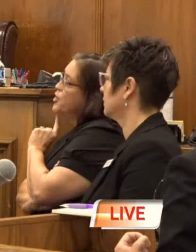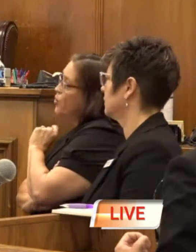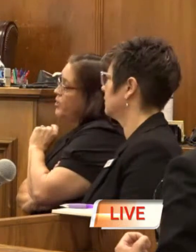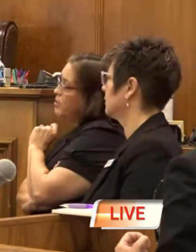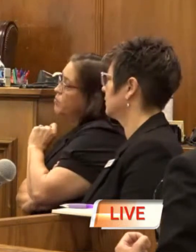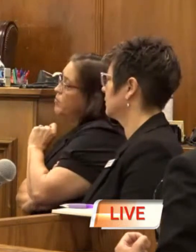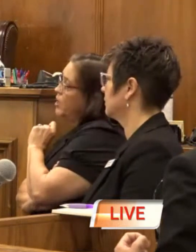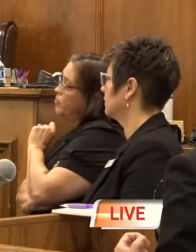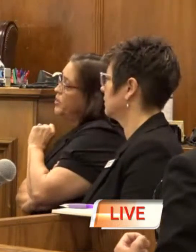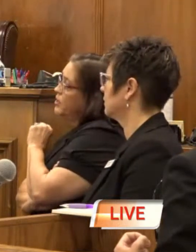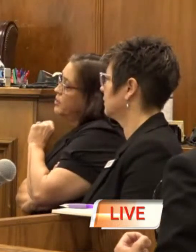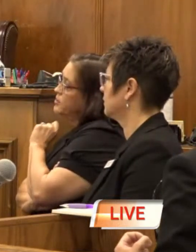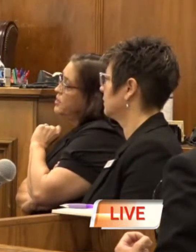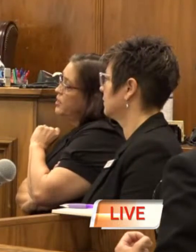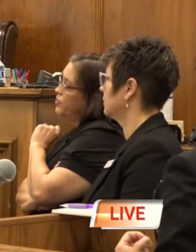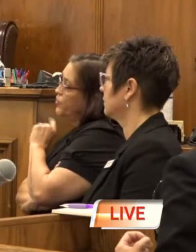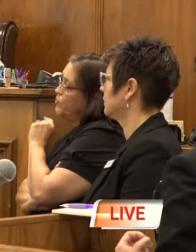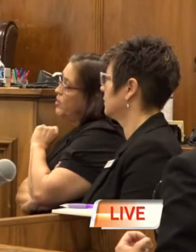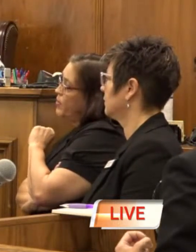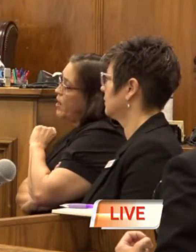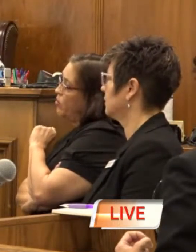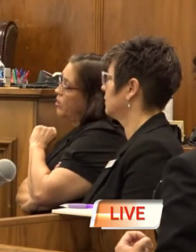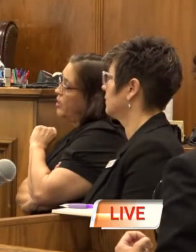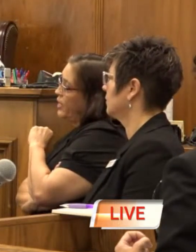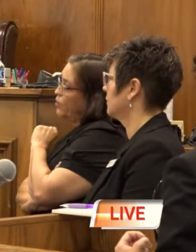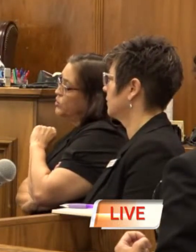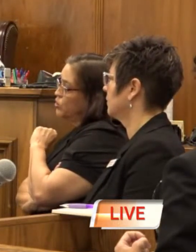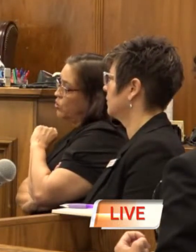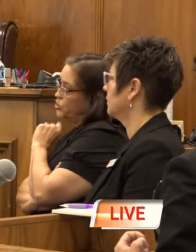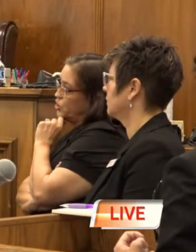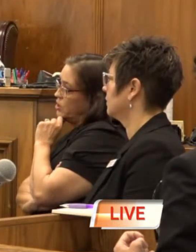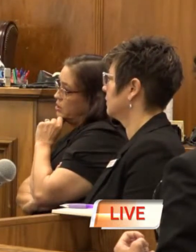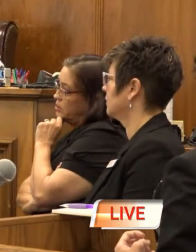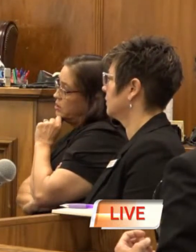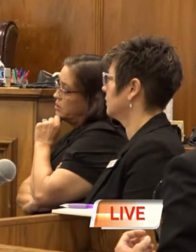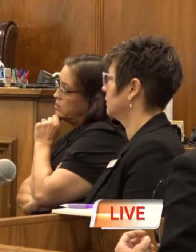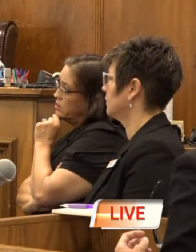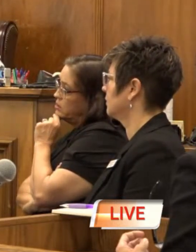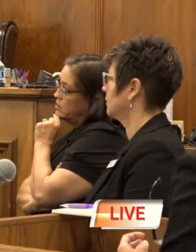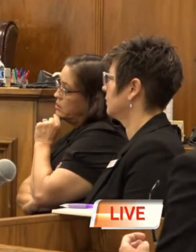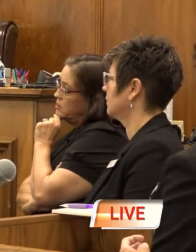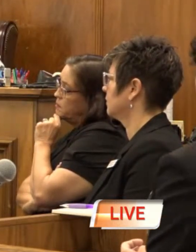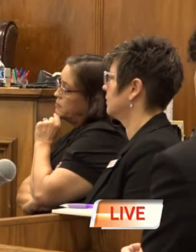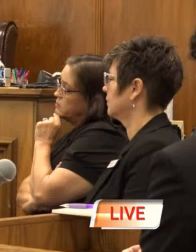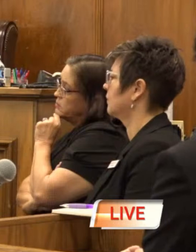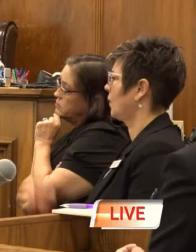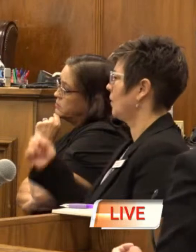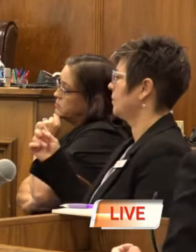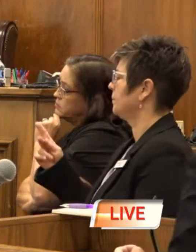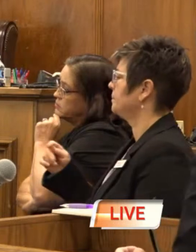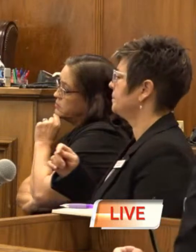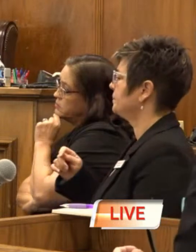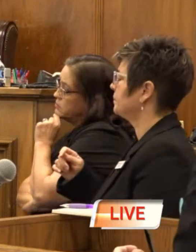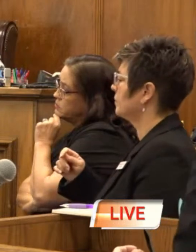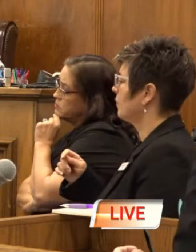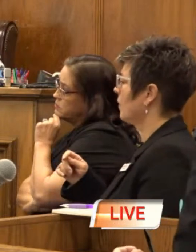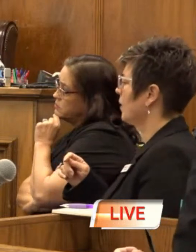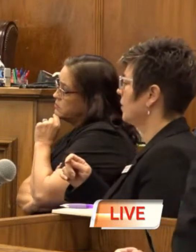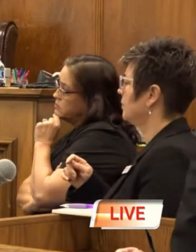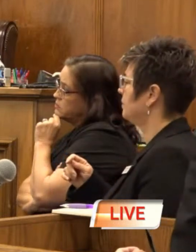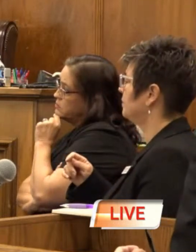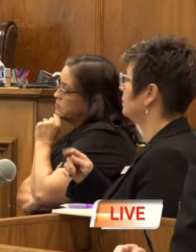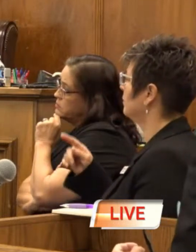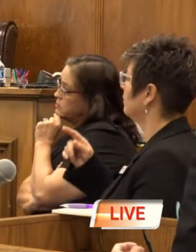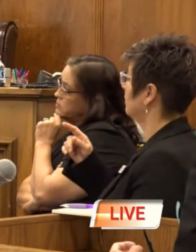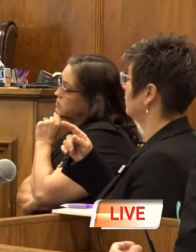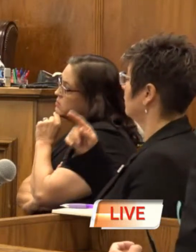I know him because he interviewed me about language and culture. And can you tell us a little bit about that